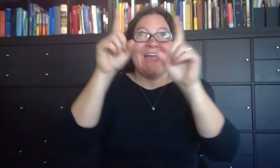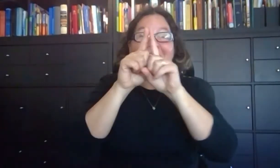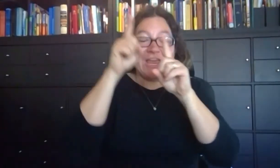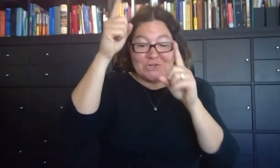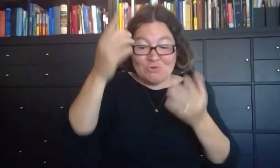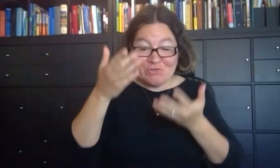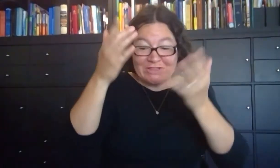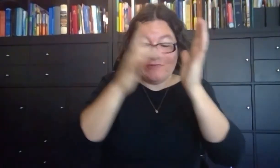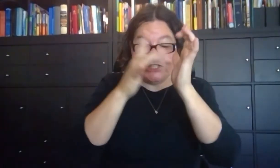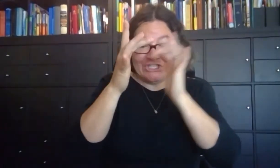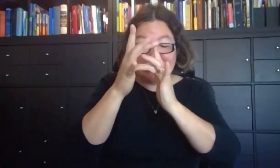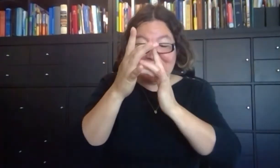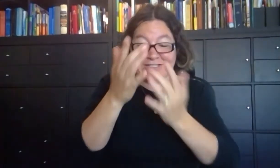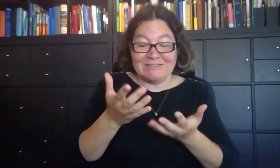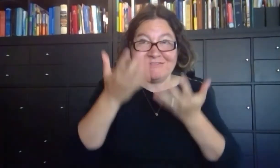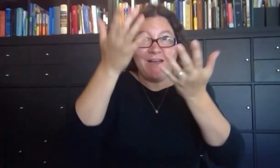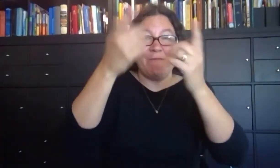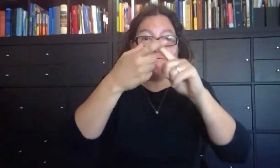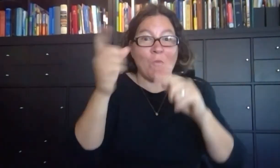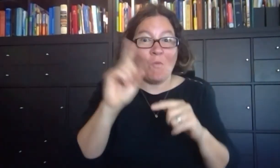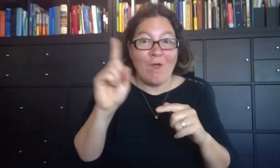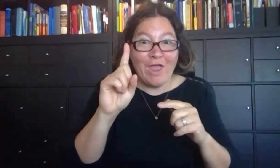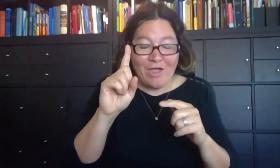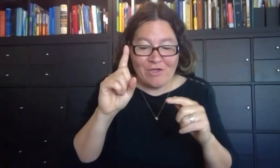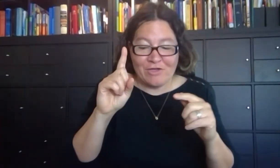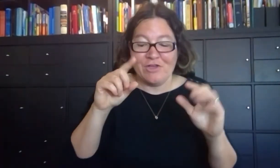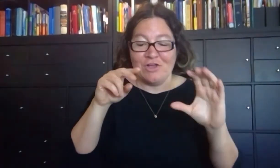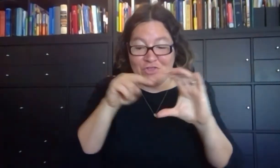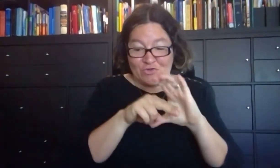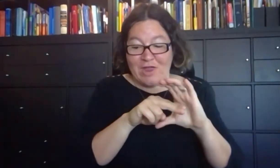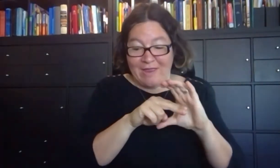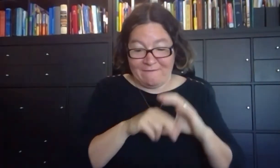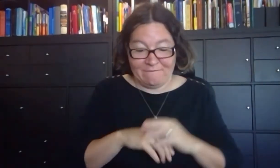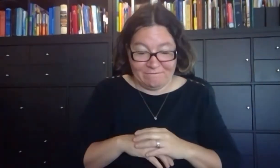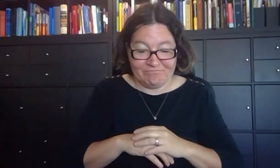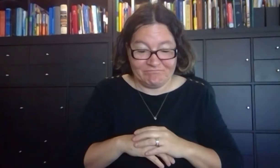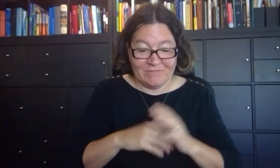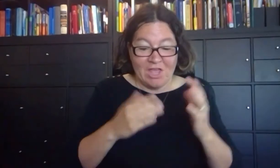our hearts to you as you lifted Jesus up from the grave.